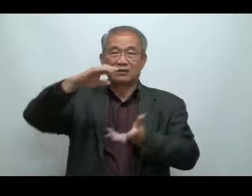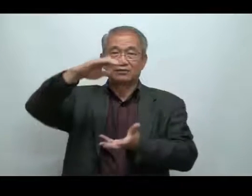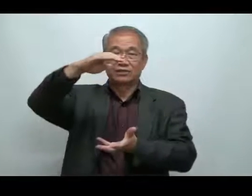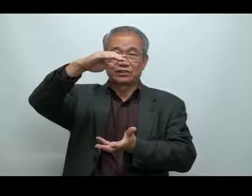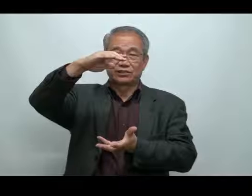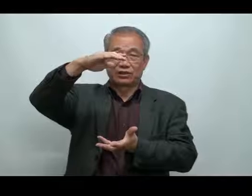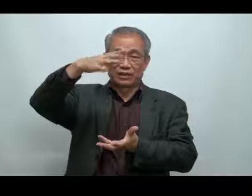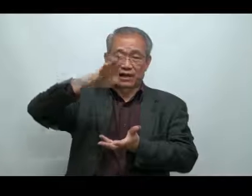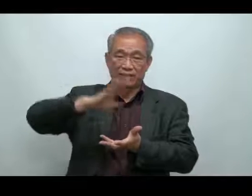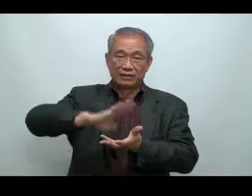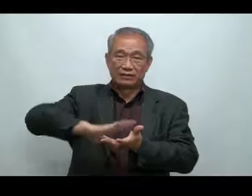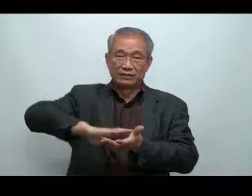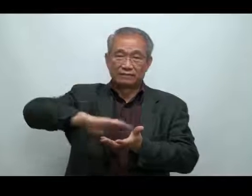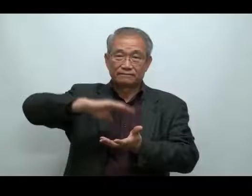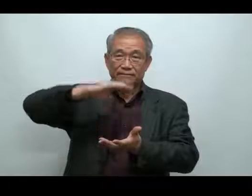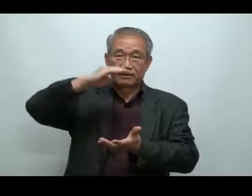This is called a